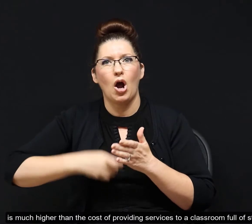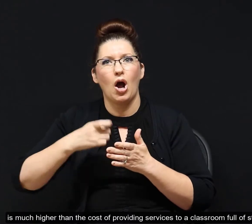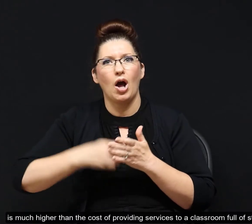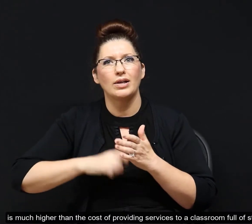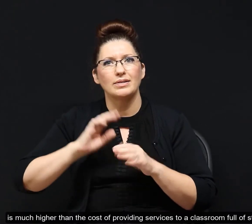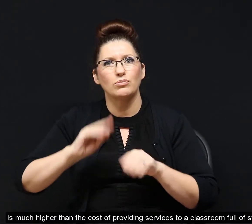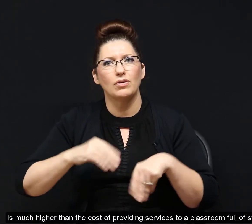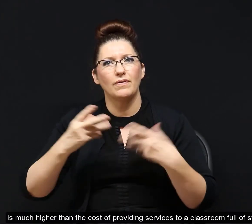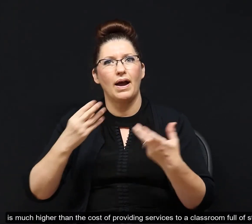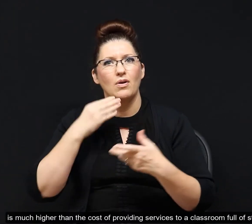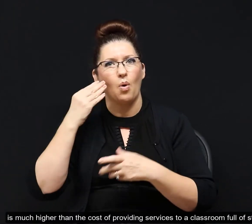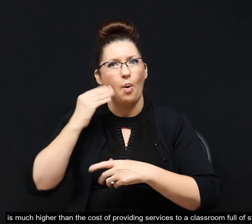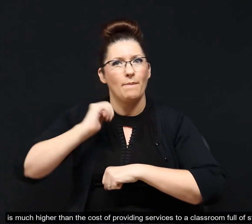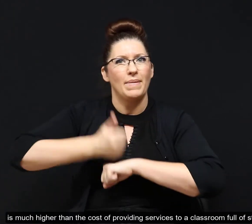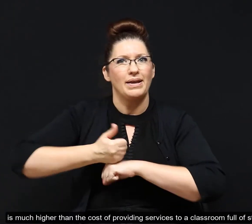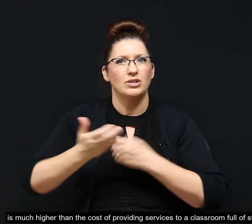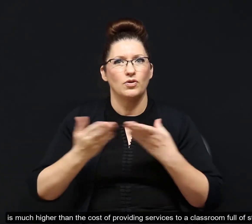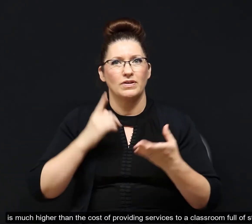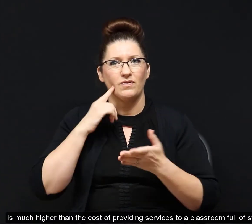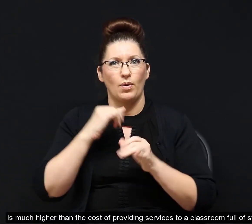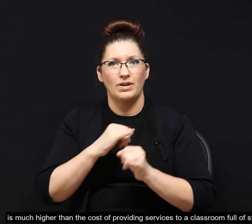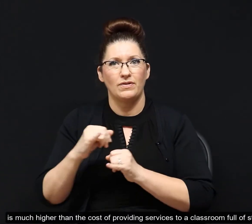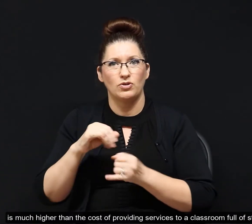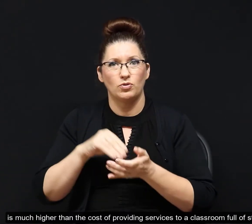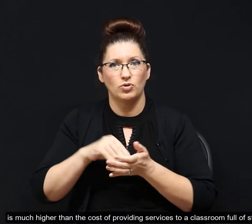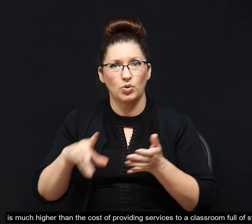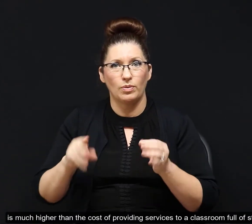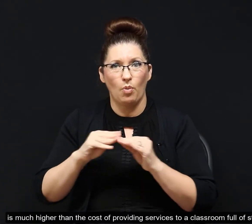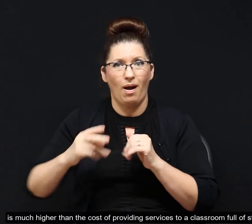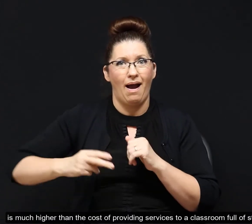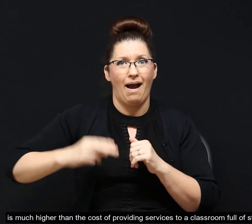than the cost of providing services to a classroom full of students.